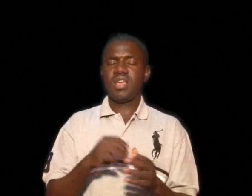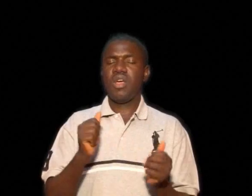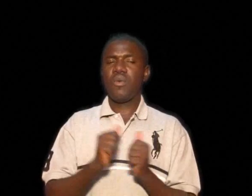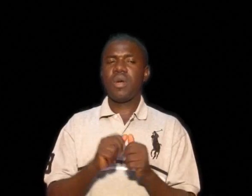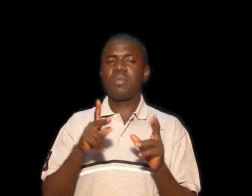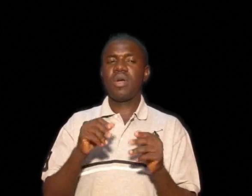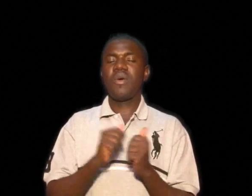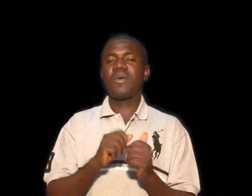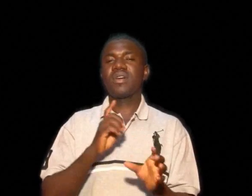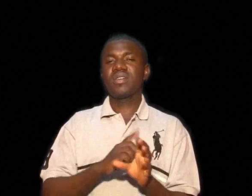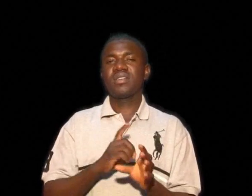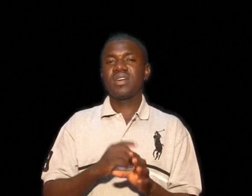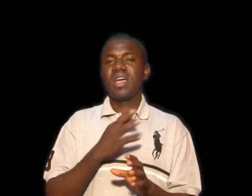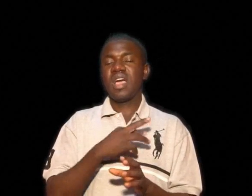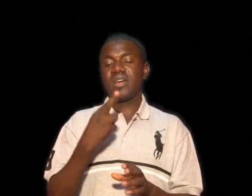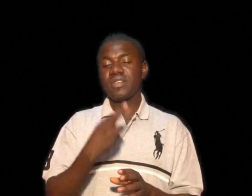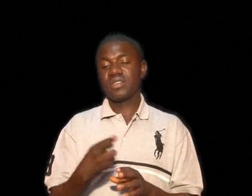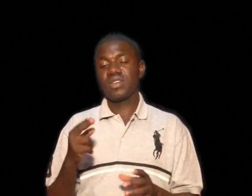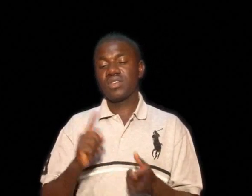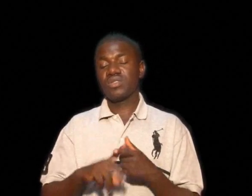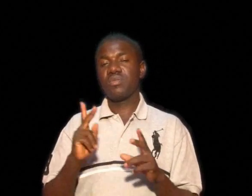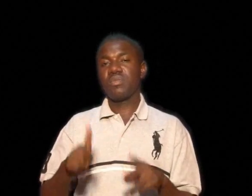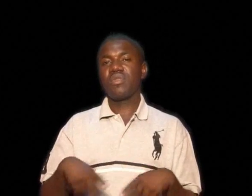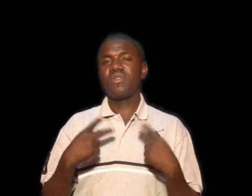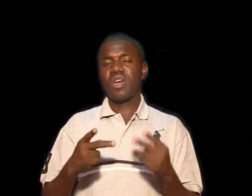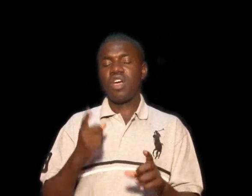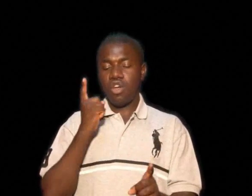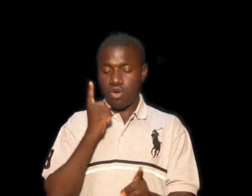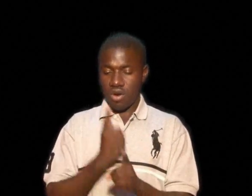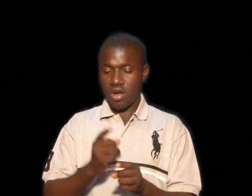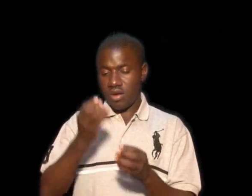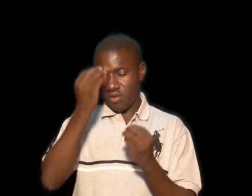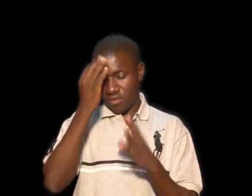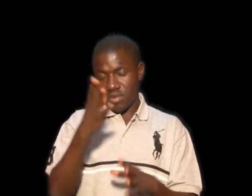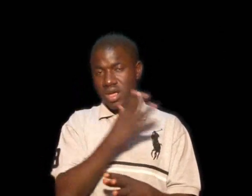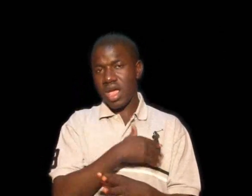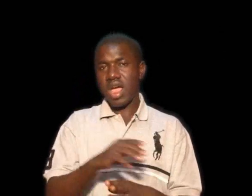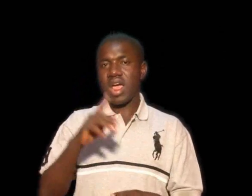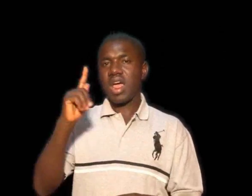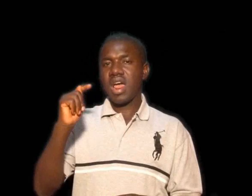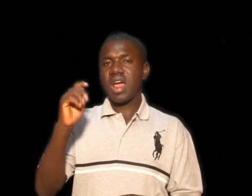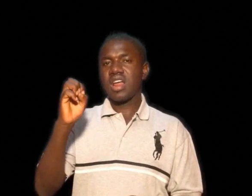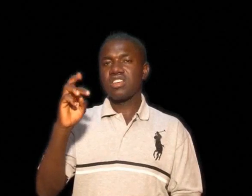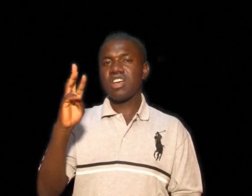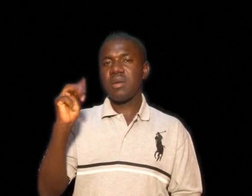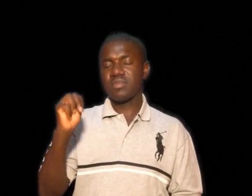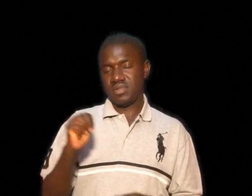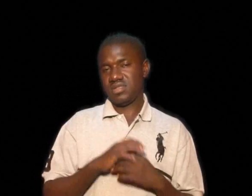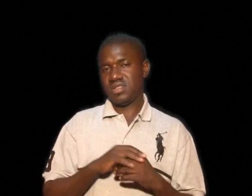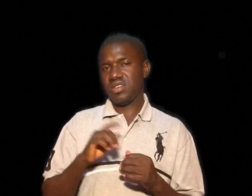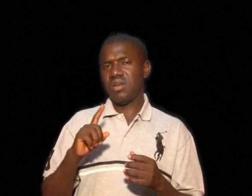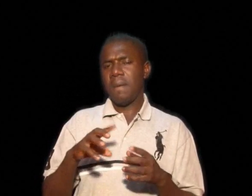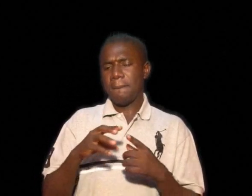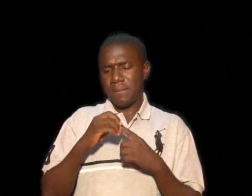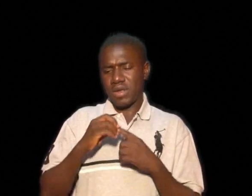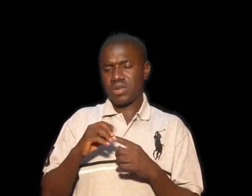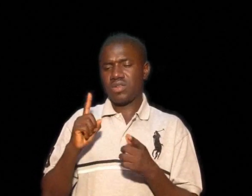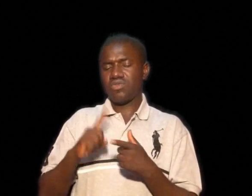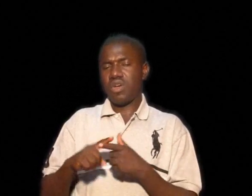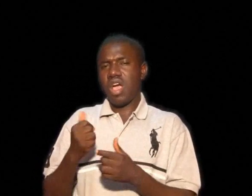Engage with persons with disabilities as resources to provide correct information and terms, particularly to avoid stereotypes